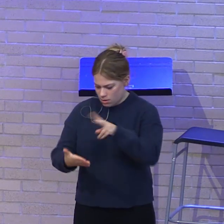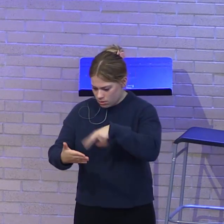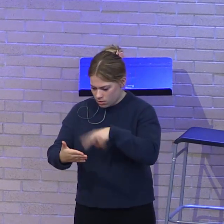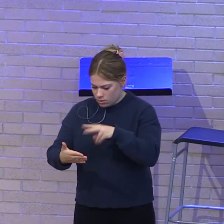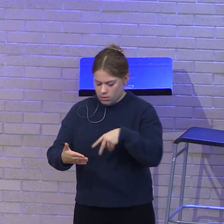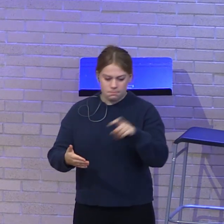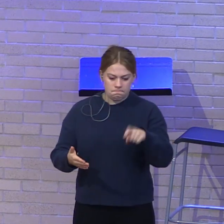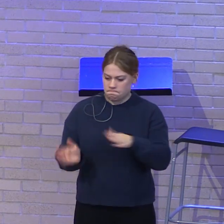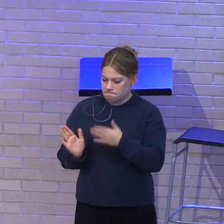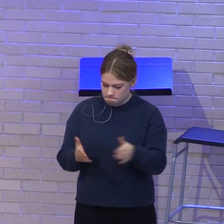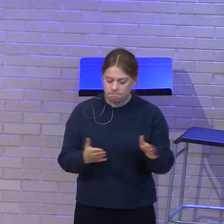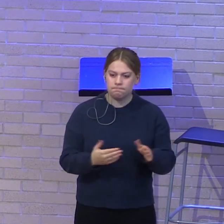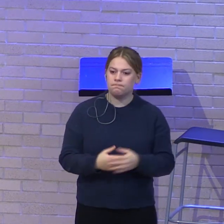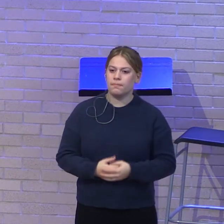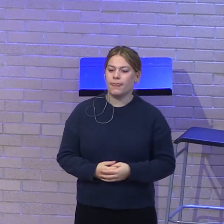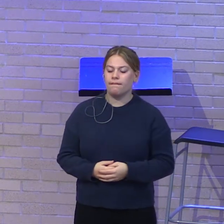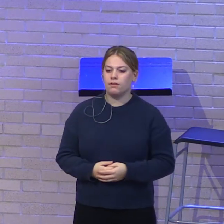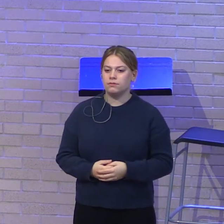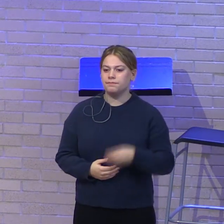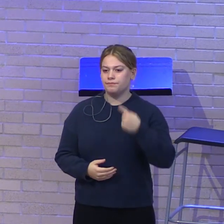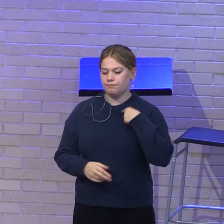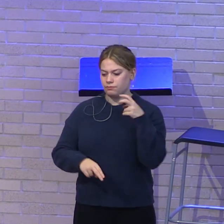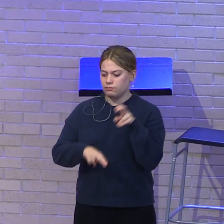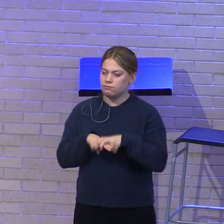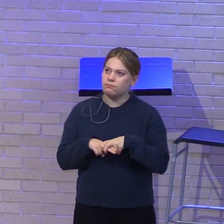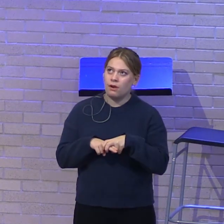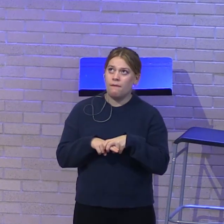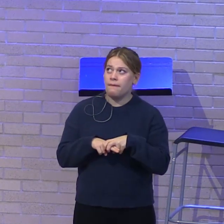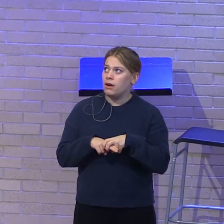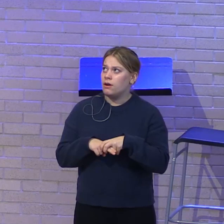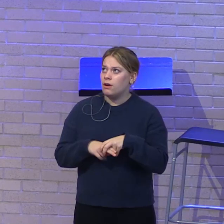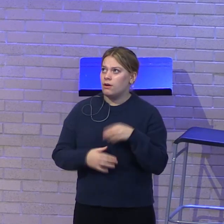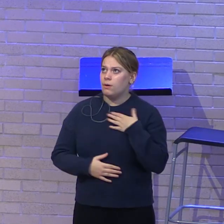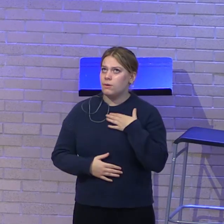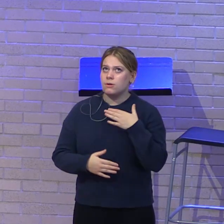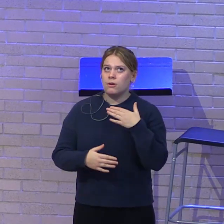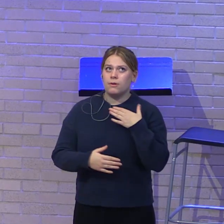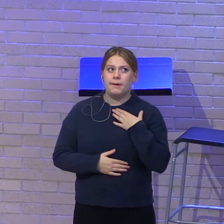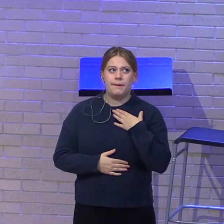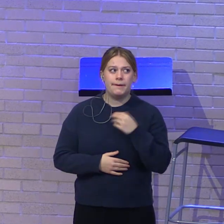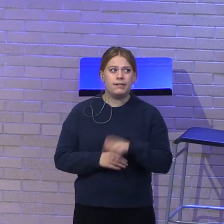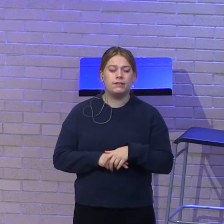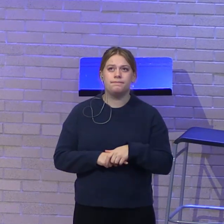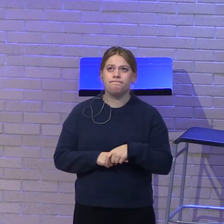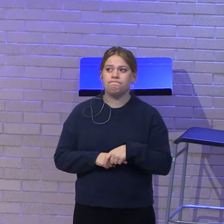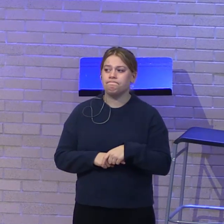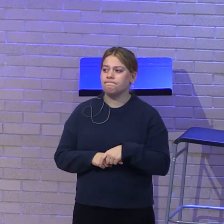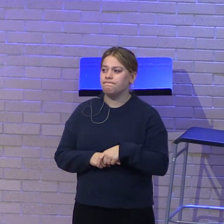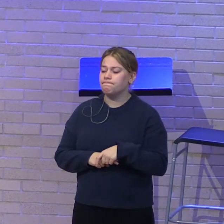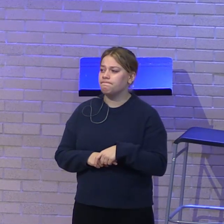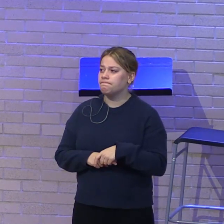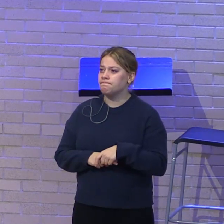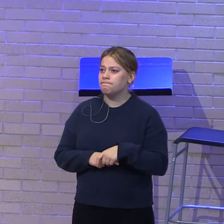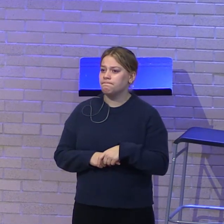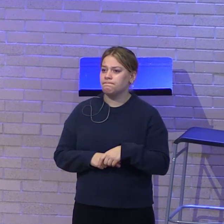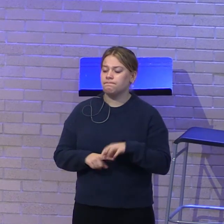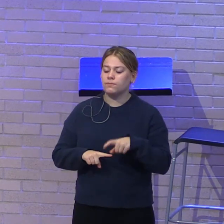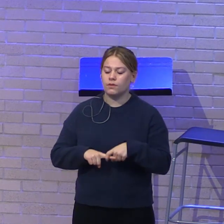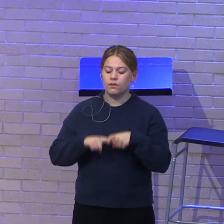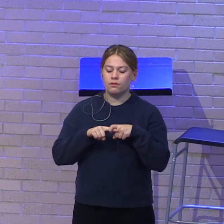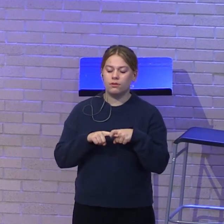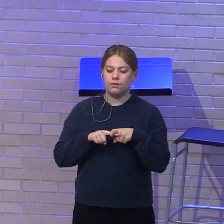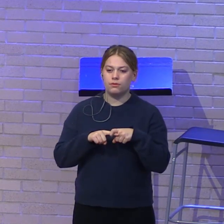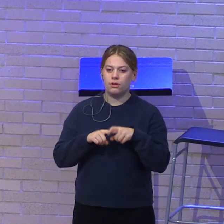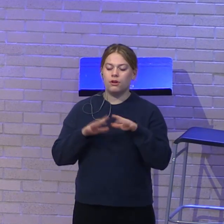prepare. While I was sitting in those seats, while I was breathing in that atmosphere, I took a moment and just